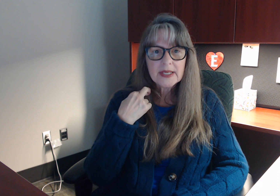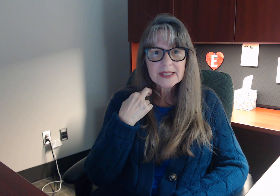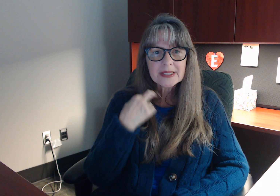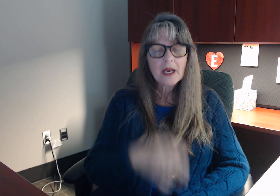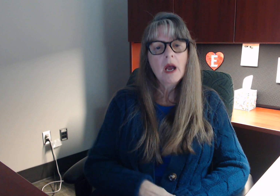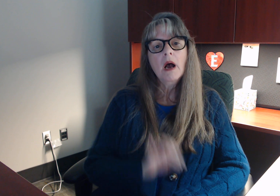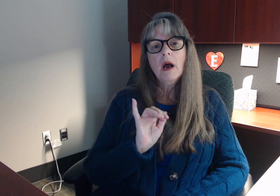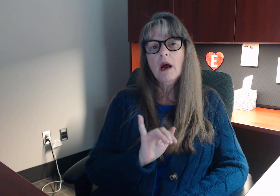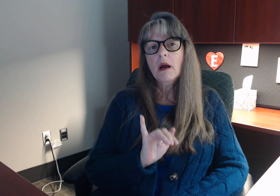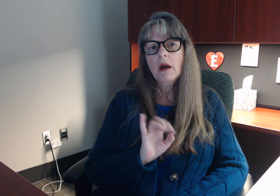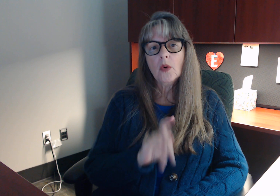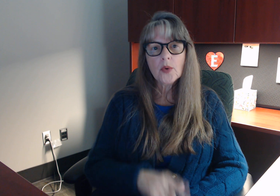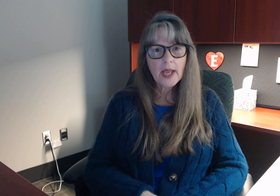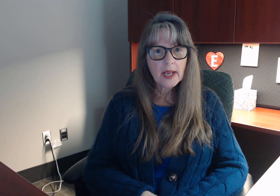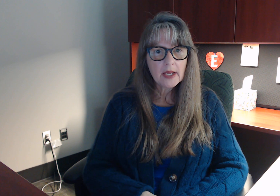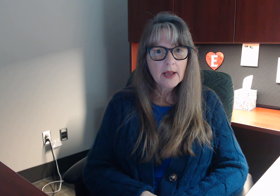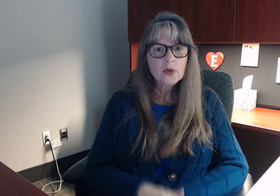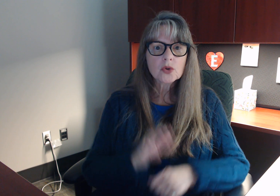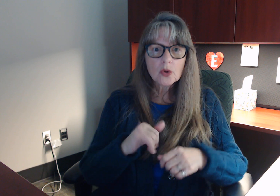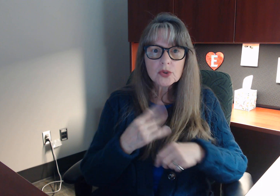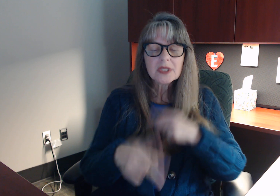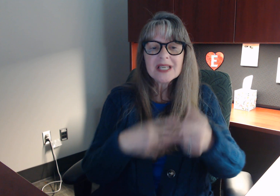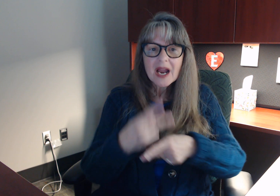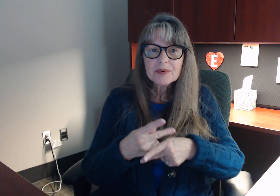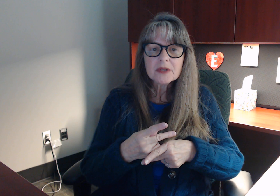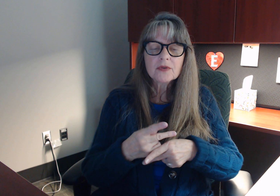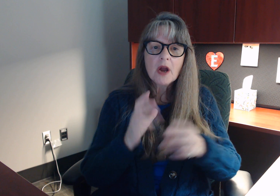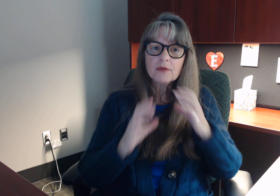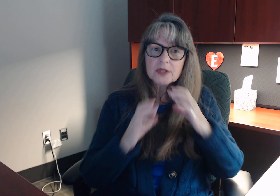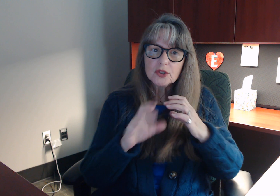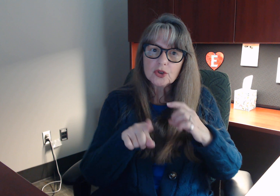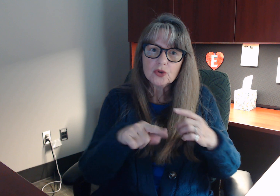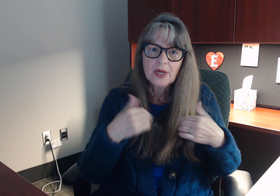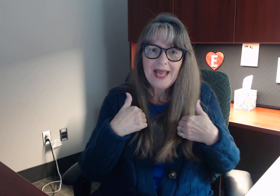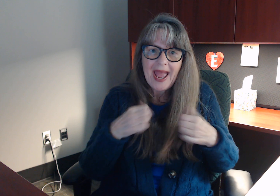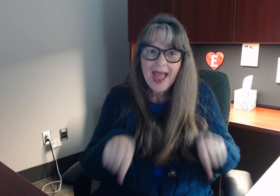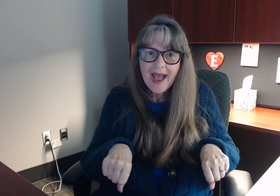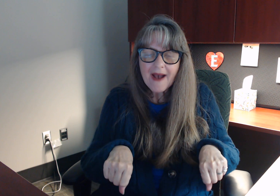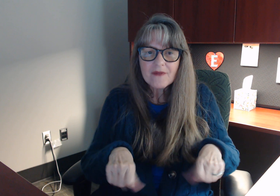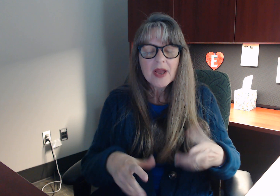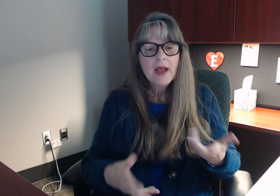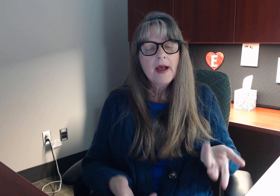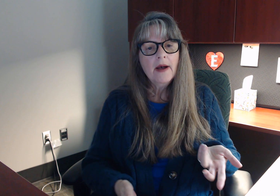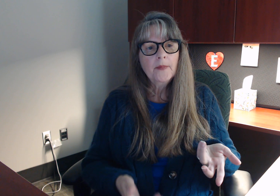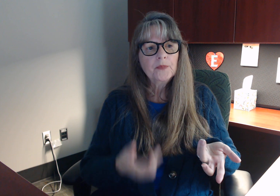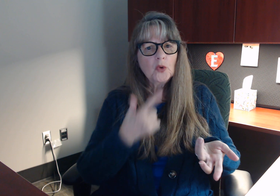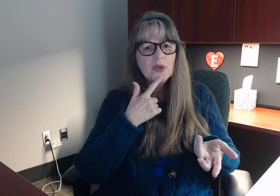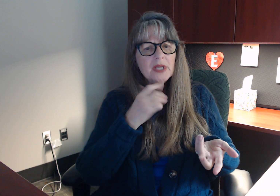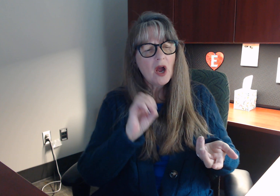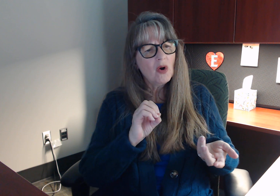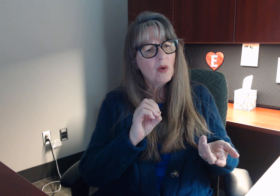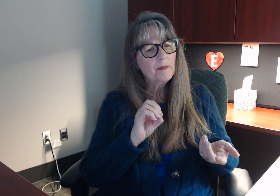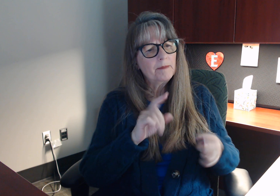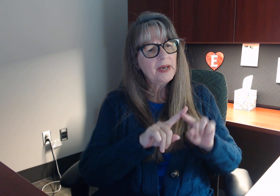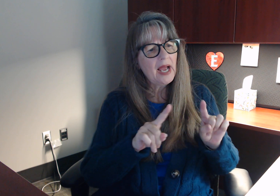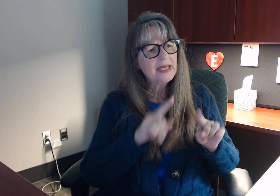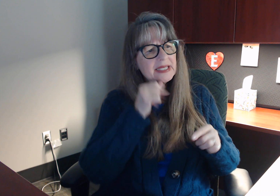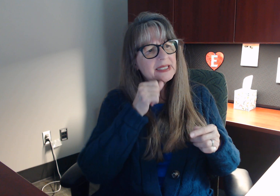risk. Oh, okay. So those are the types of conversations you can have. Or you can say, oh, but